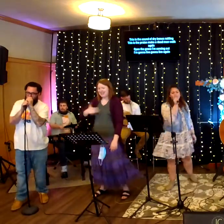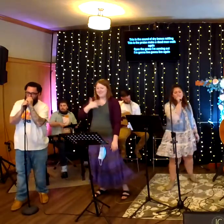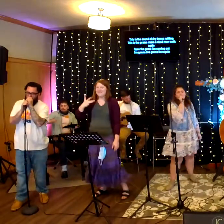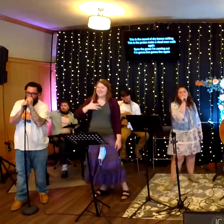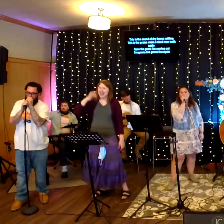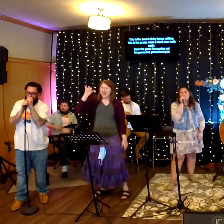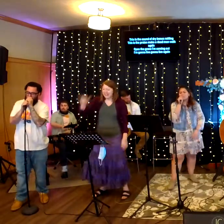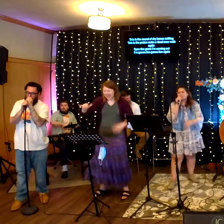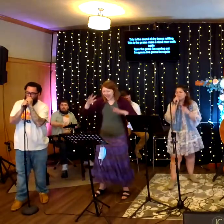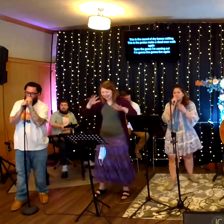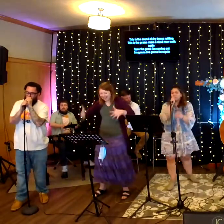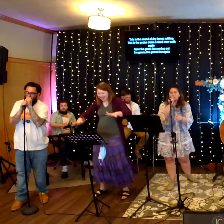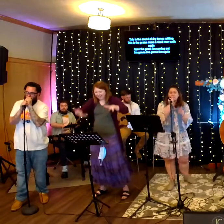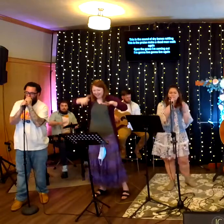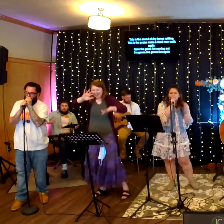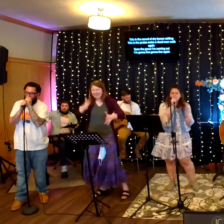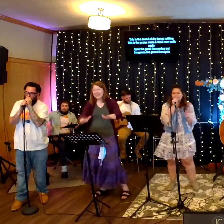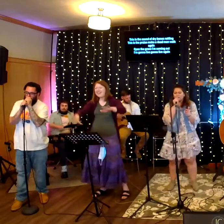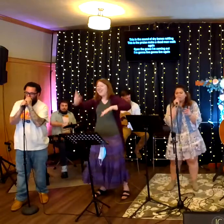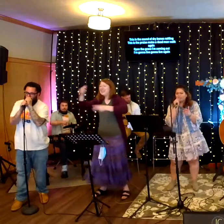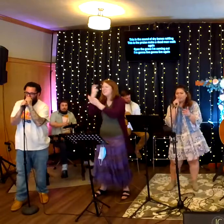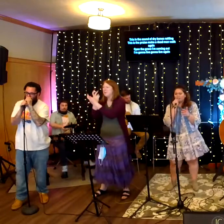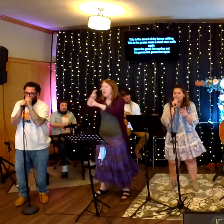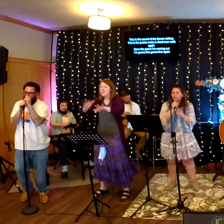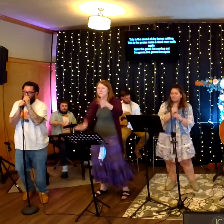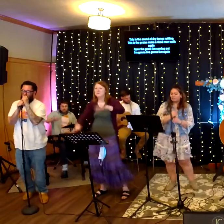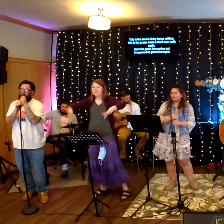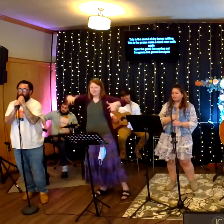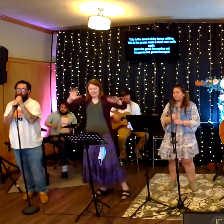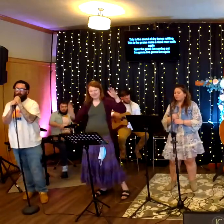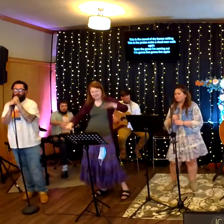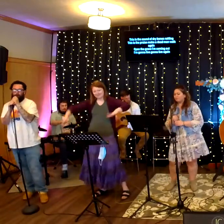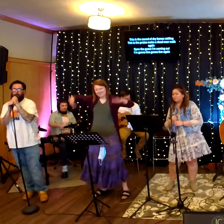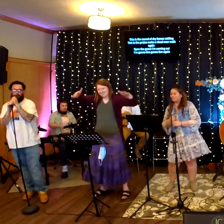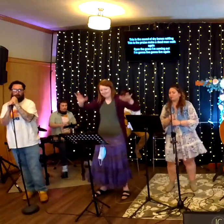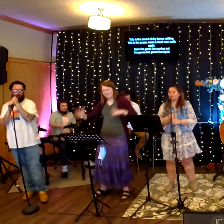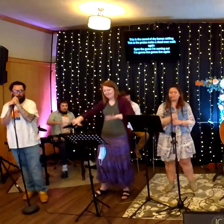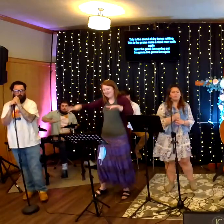This is the sound of the dry bones rattling.